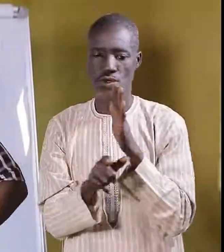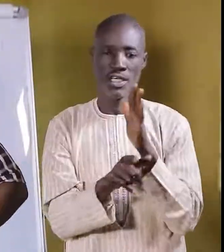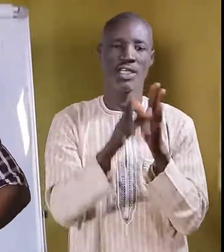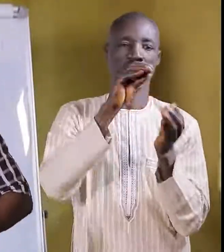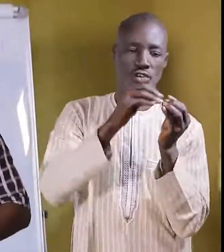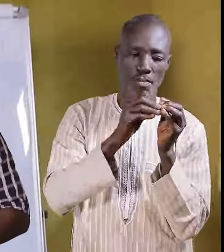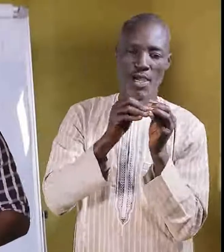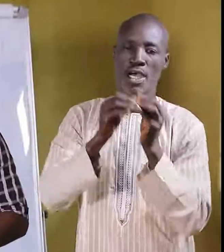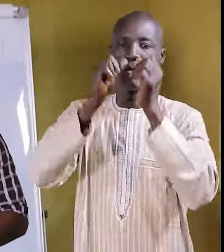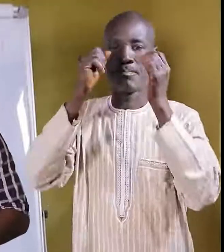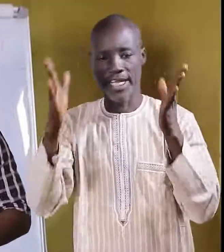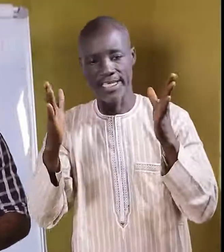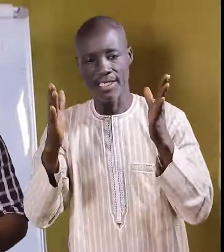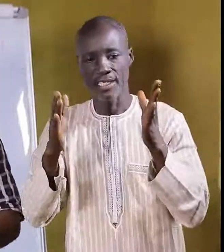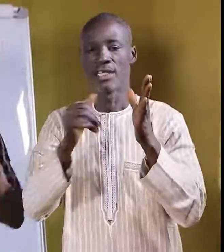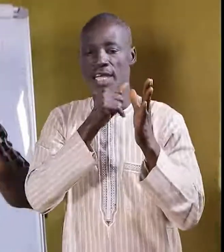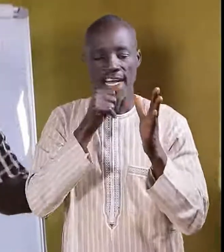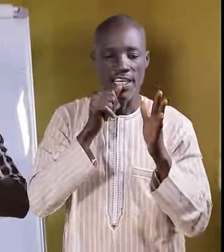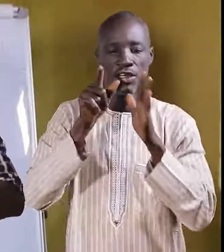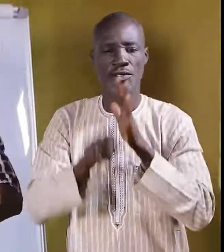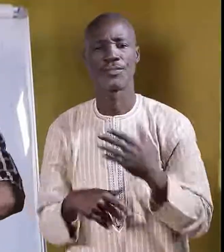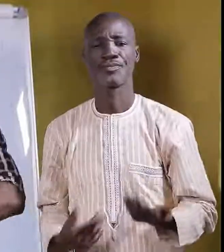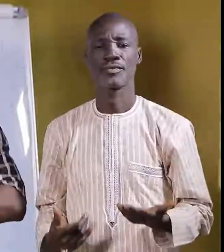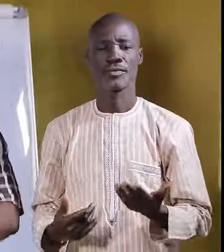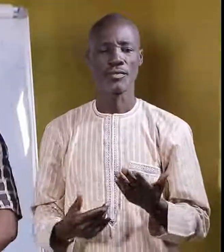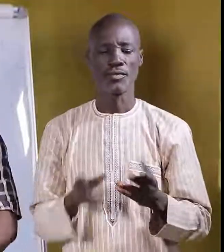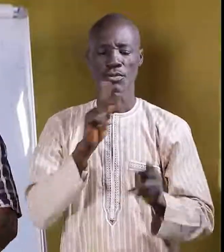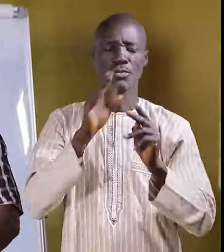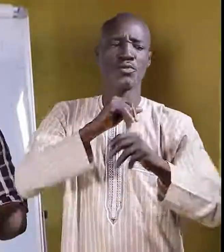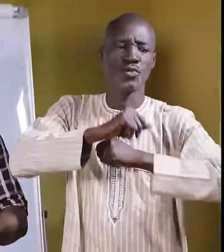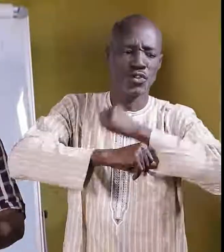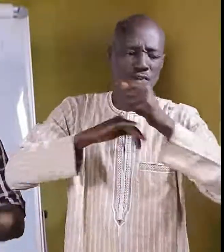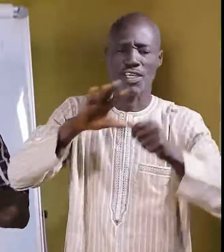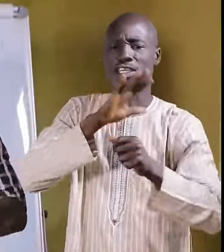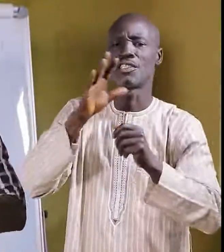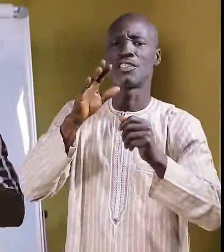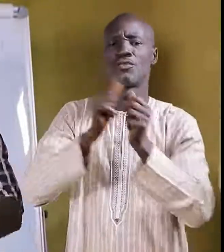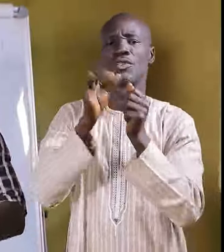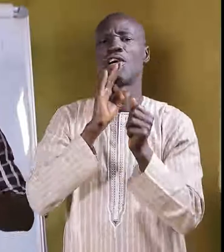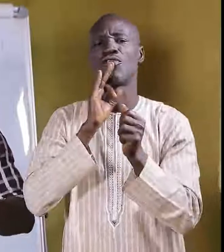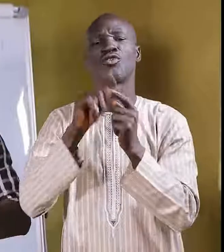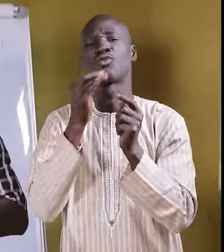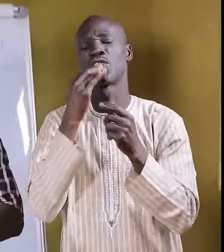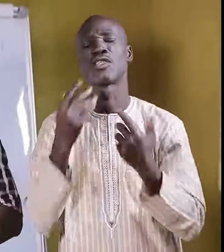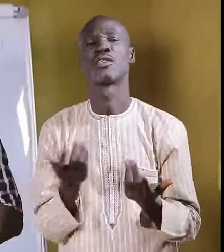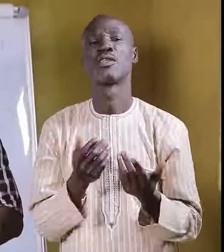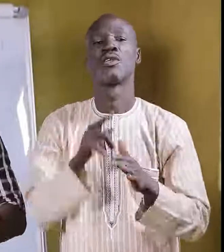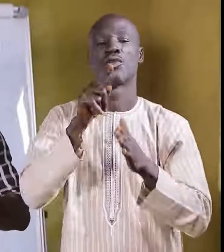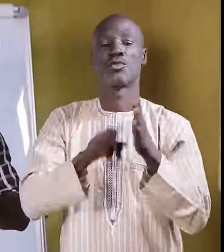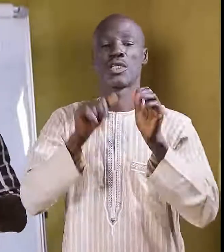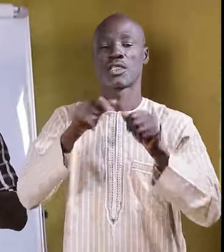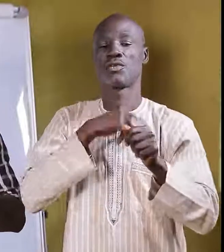is increasing, agriculture will be providing what the population will be eating. That is what you will use in sustaining the